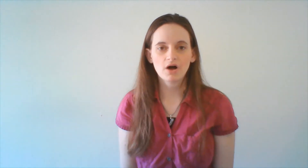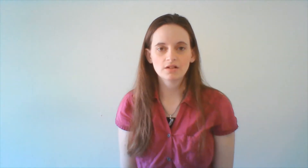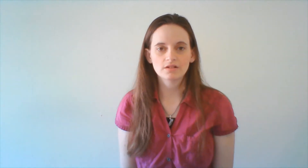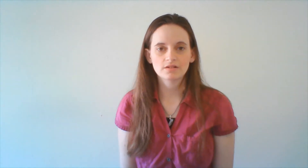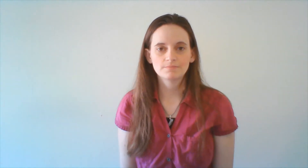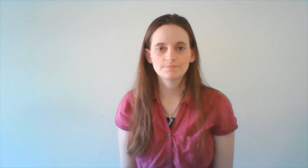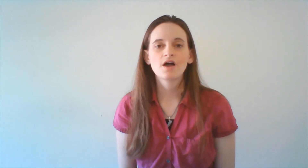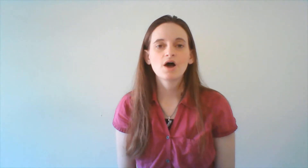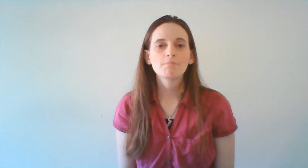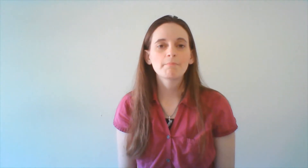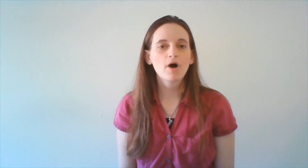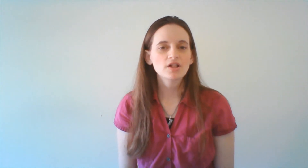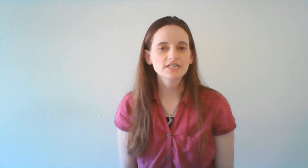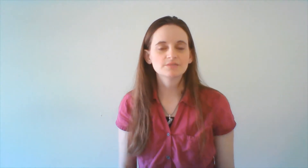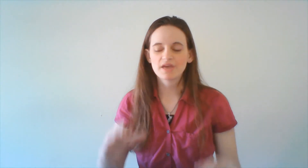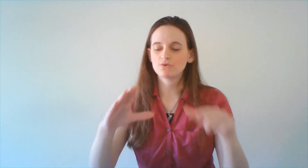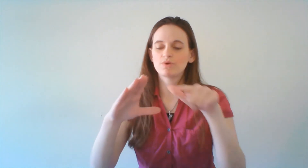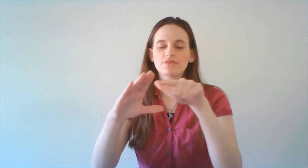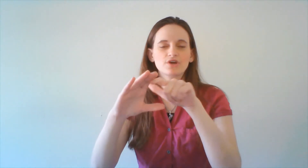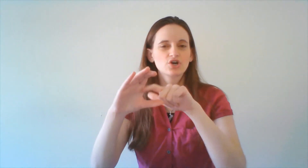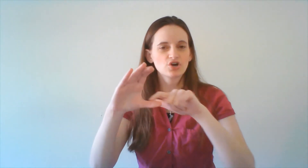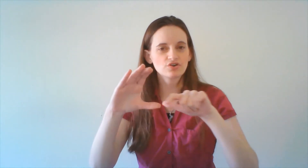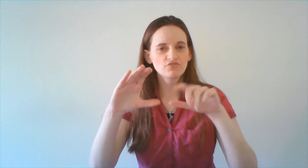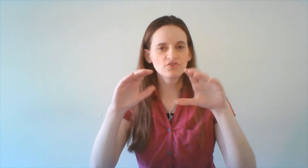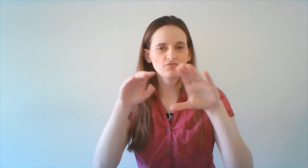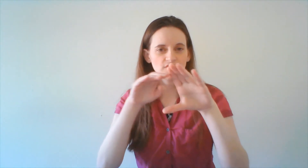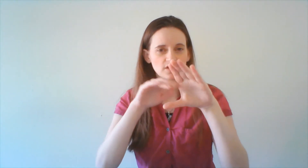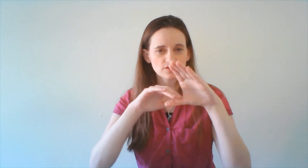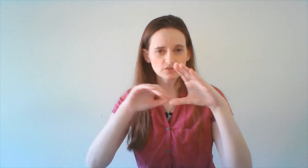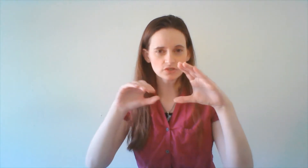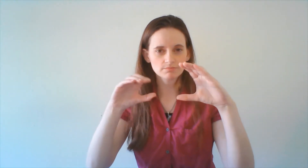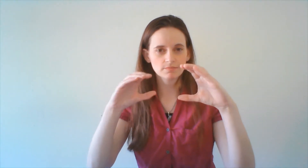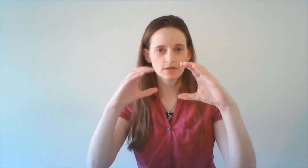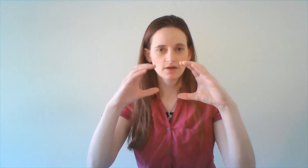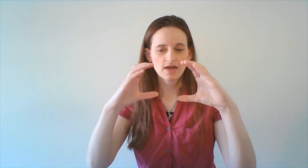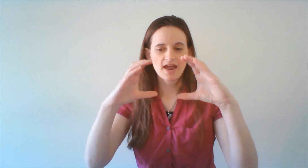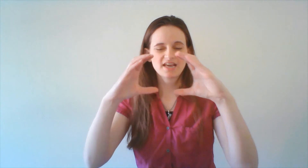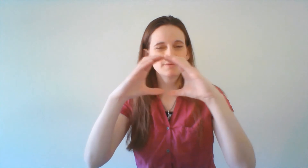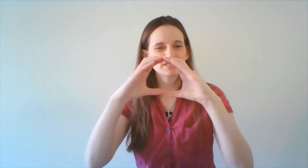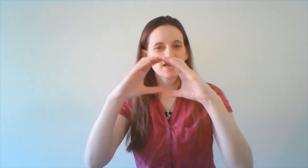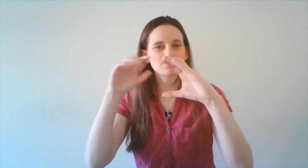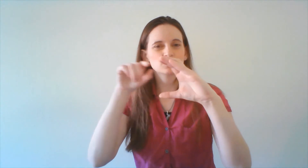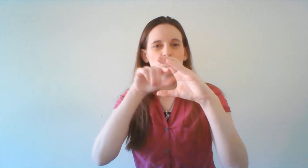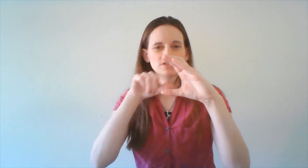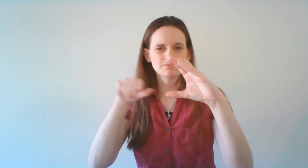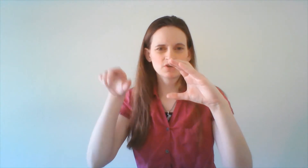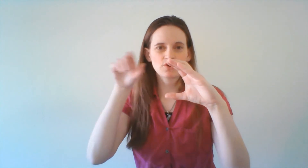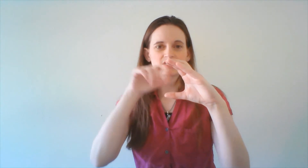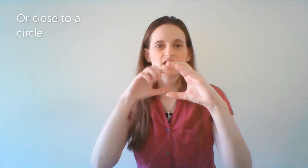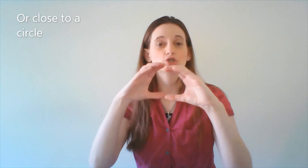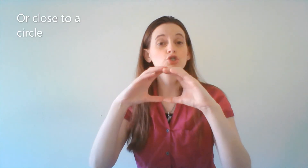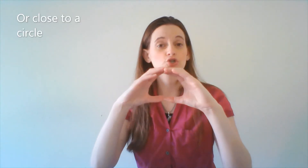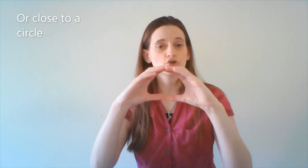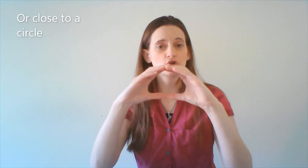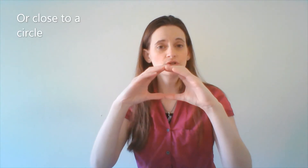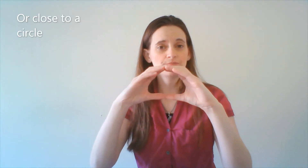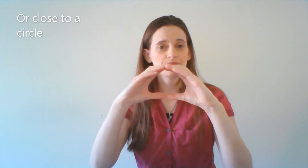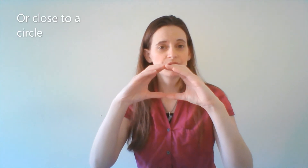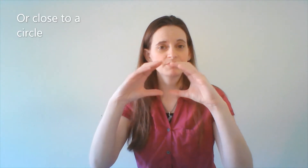Ball. Ball is made with curved fingers coming together so it creates a circle between